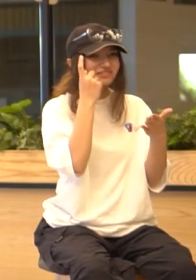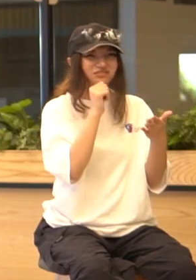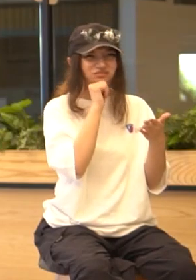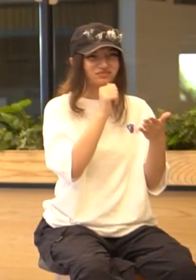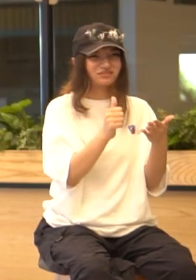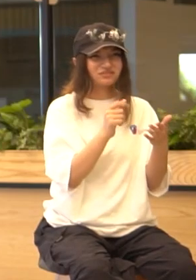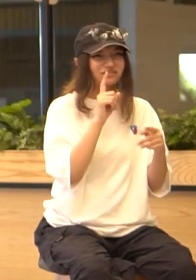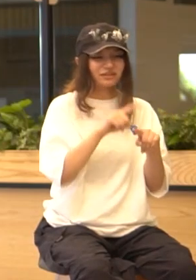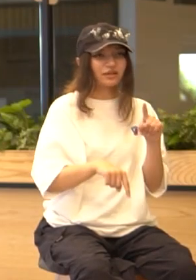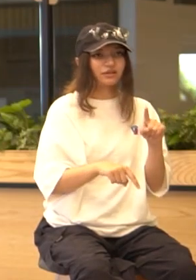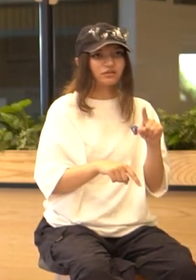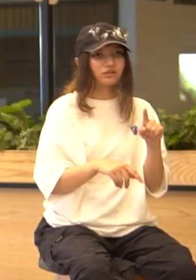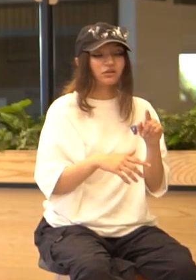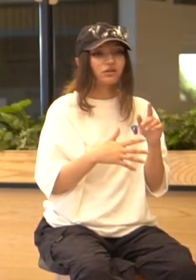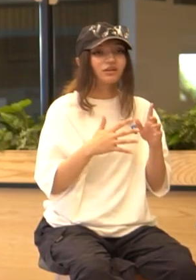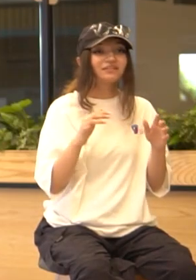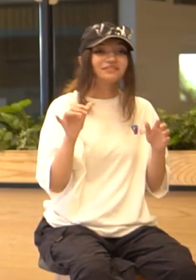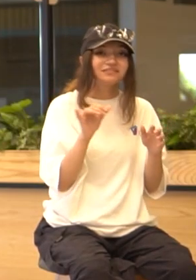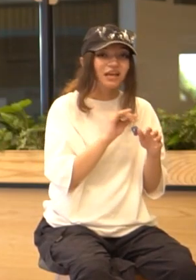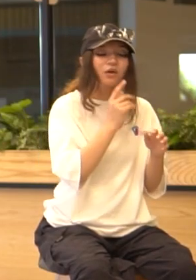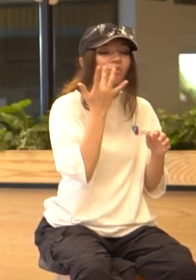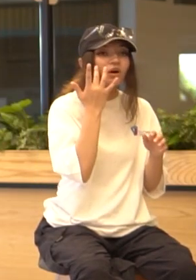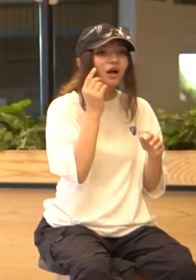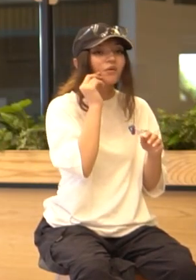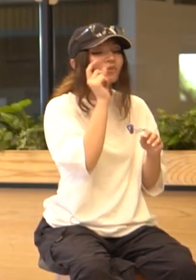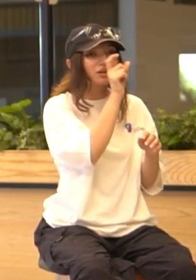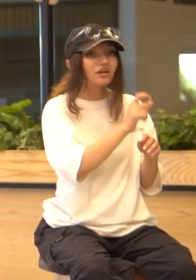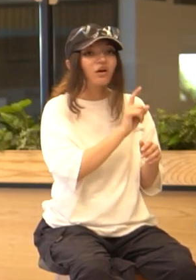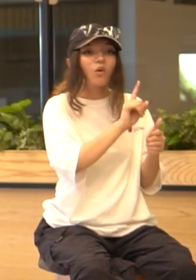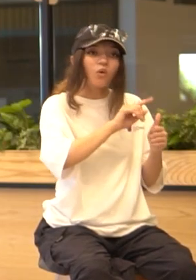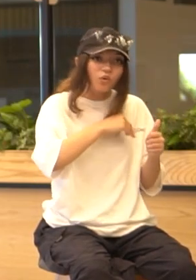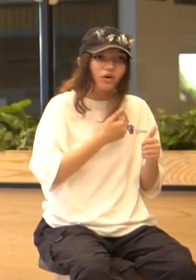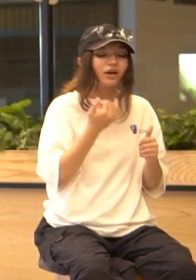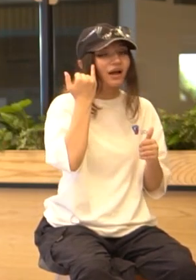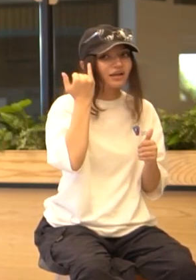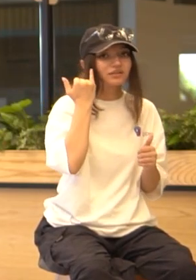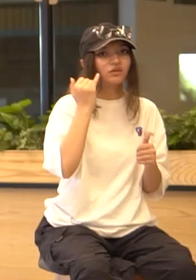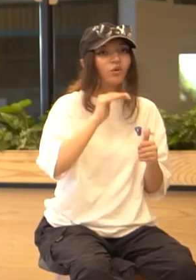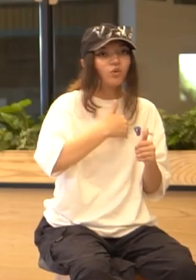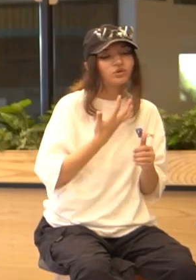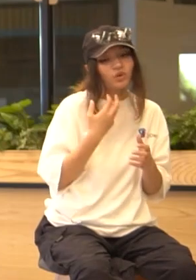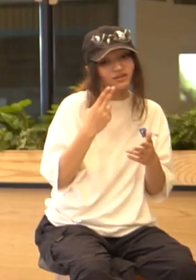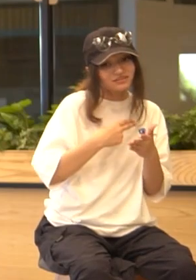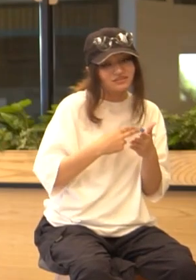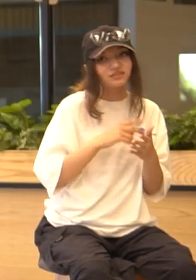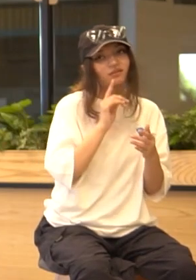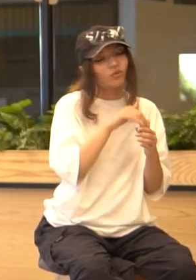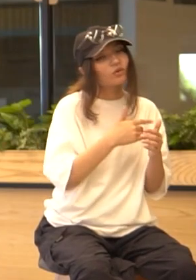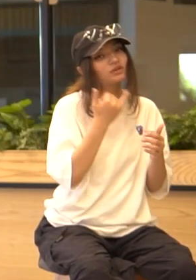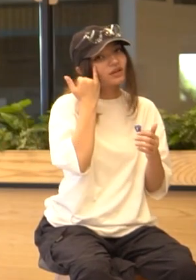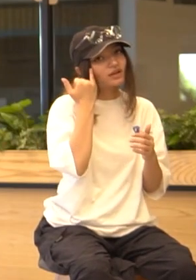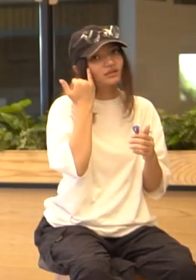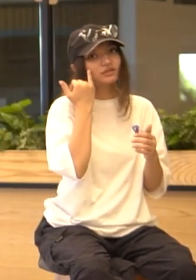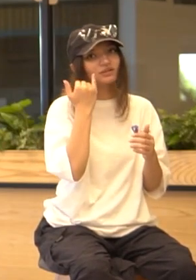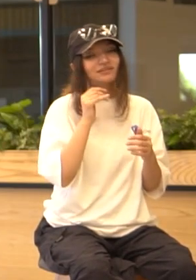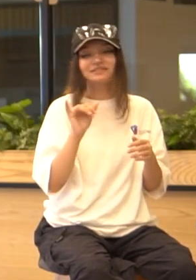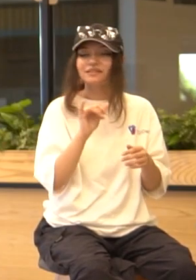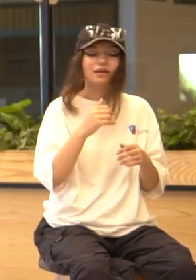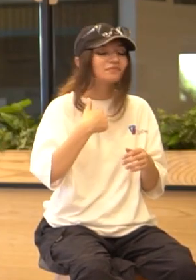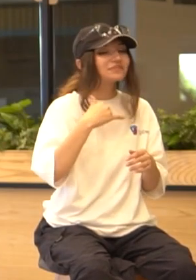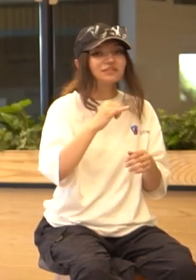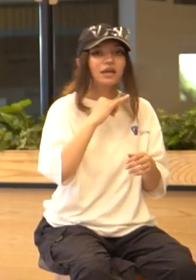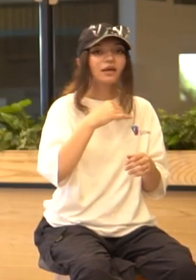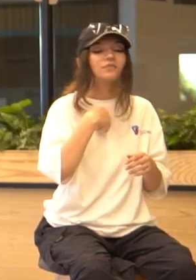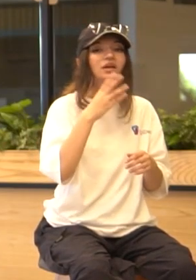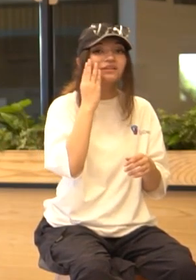really decipher to be what exact words they are. So again, like this was an exploration phase where I was like testing out all sorts